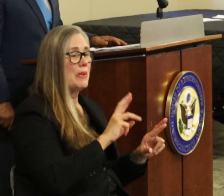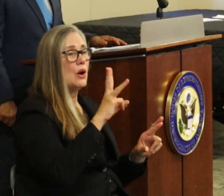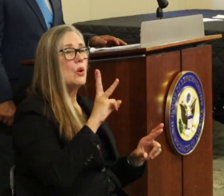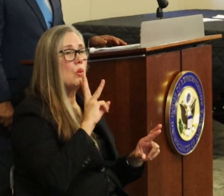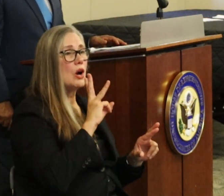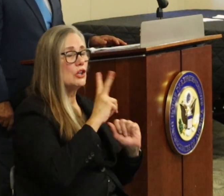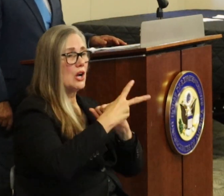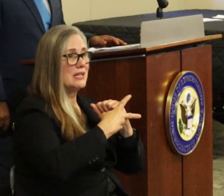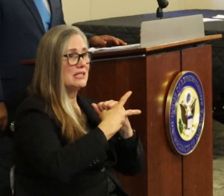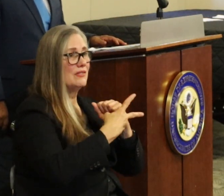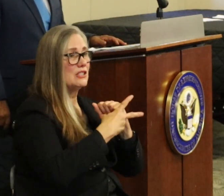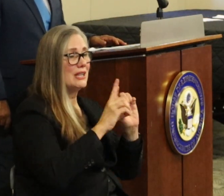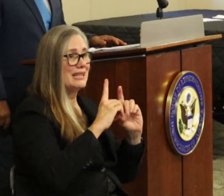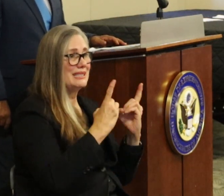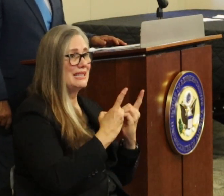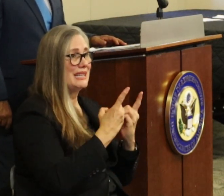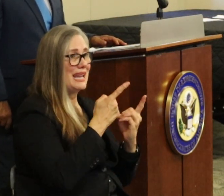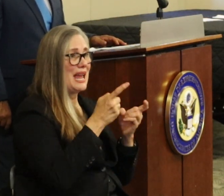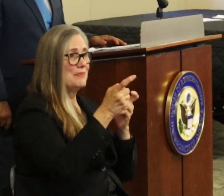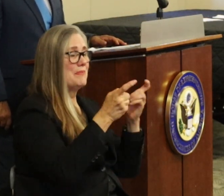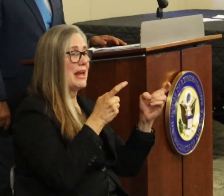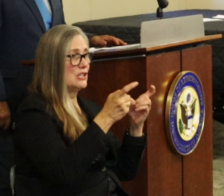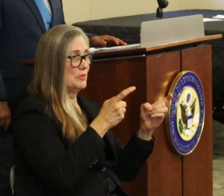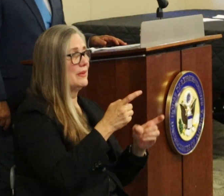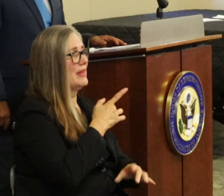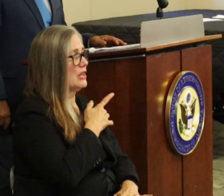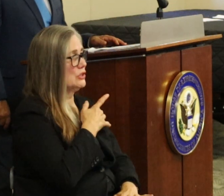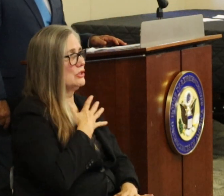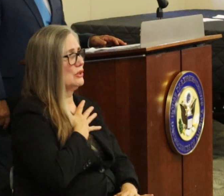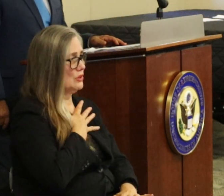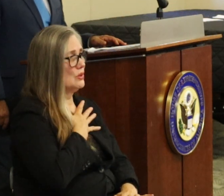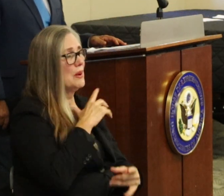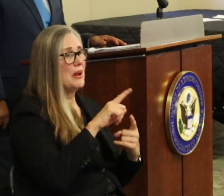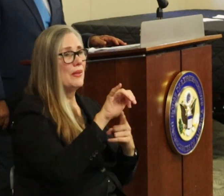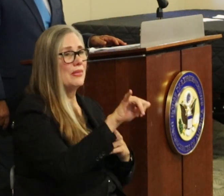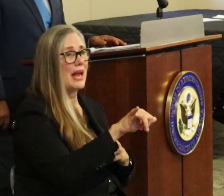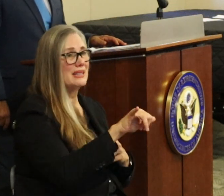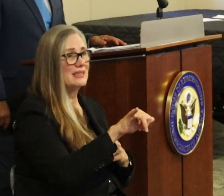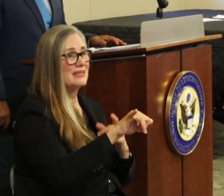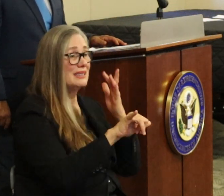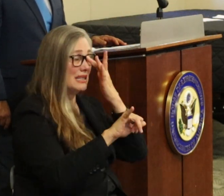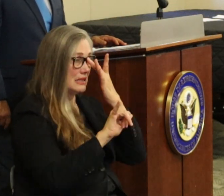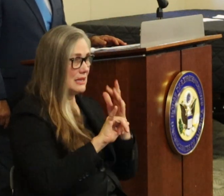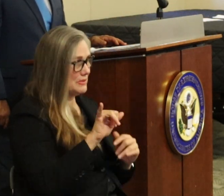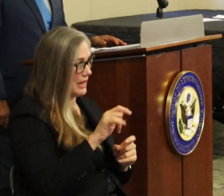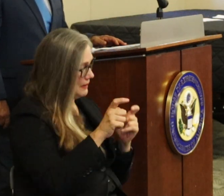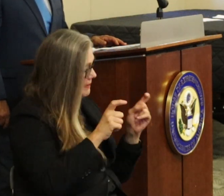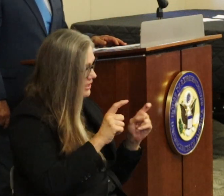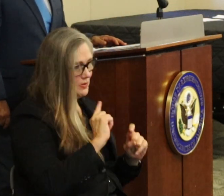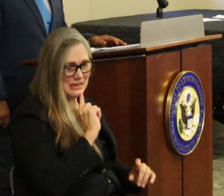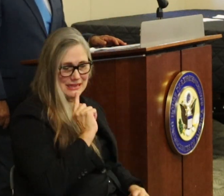District and the management concerns that they have. And it certainly seems like there's some serious